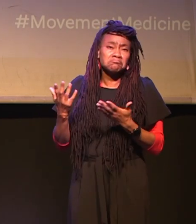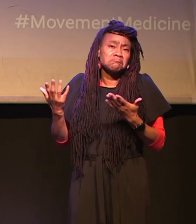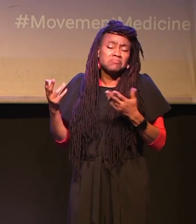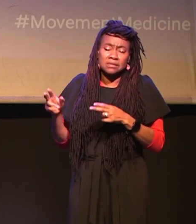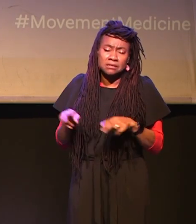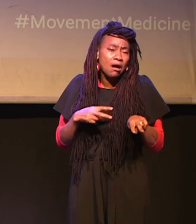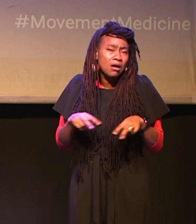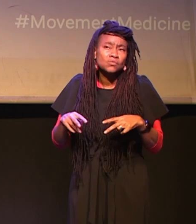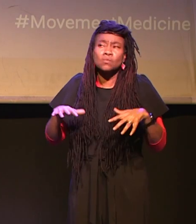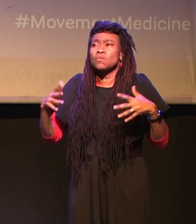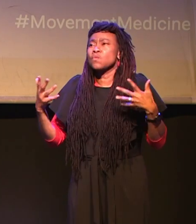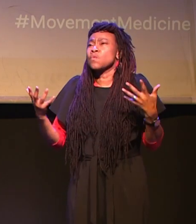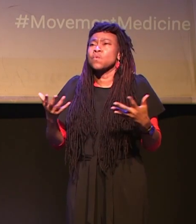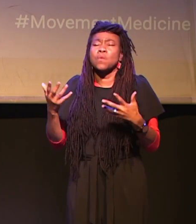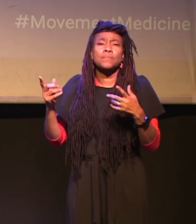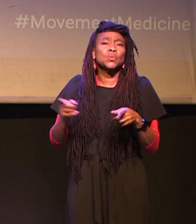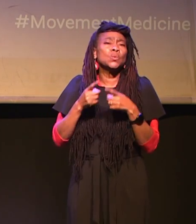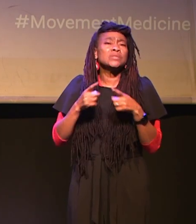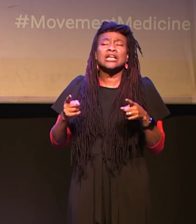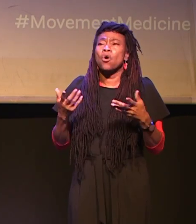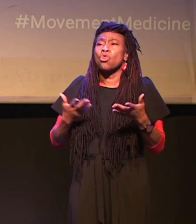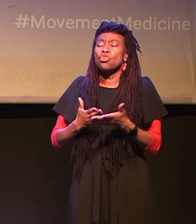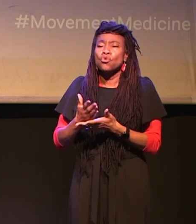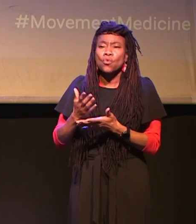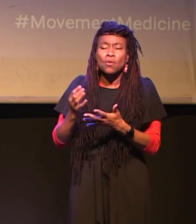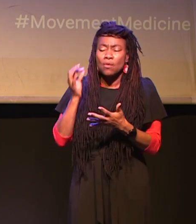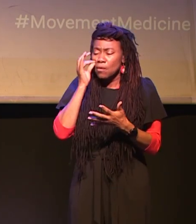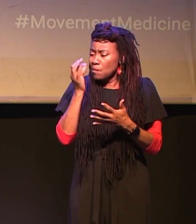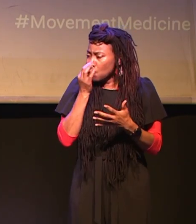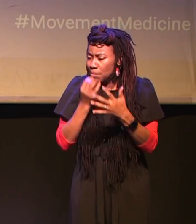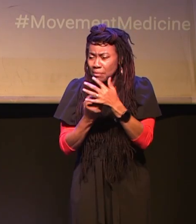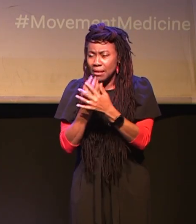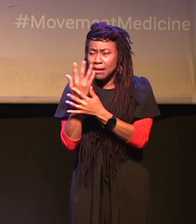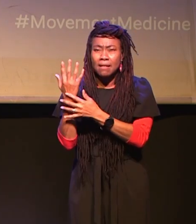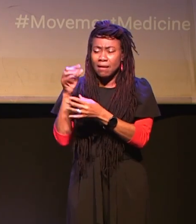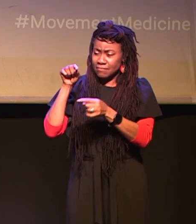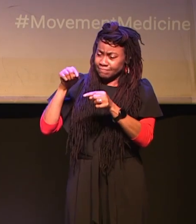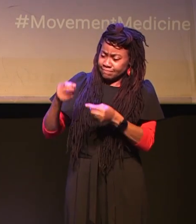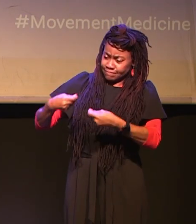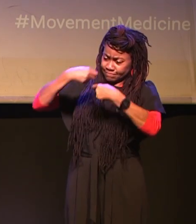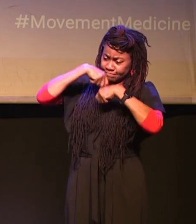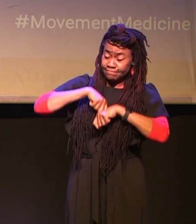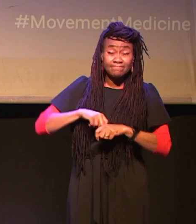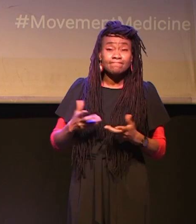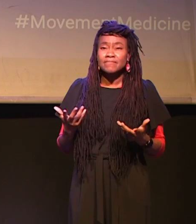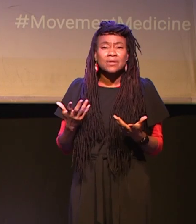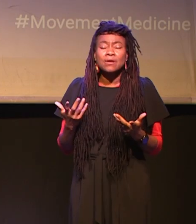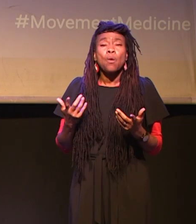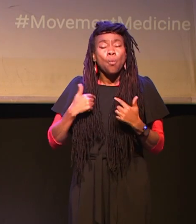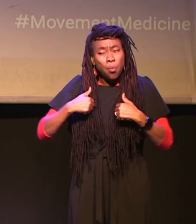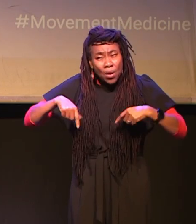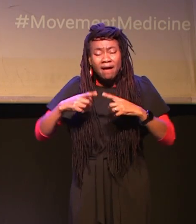music or through plant medicine or whatever the thing is, I'm like, we have some work to do right now, which is like our healing